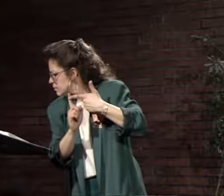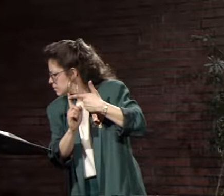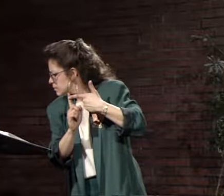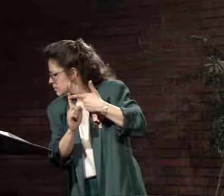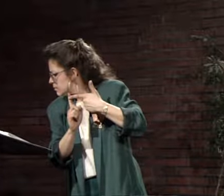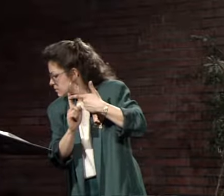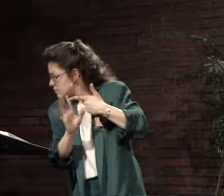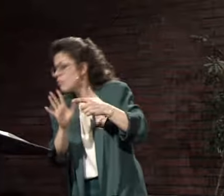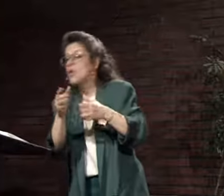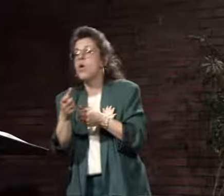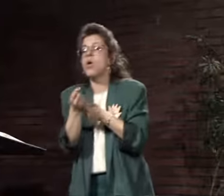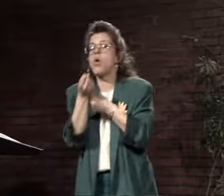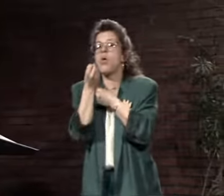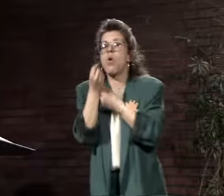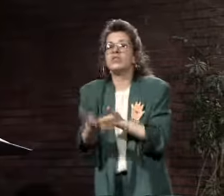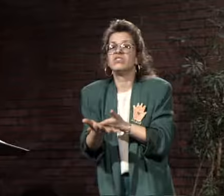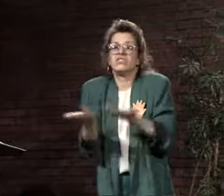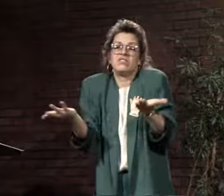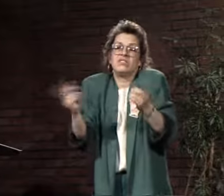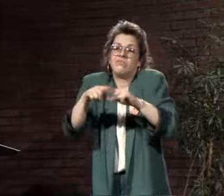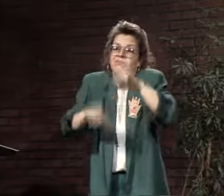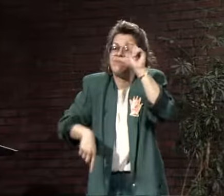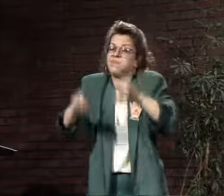Let's see my second point.